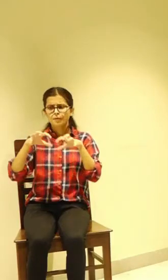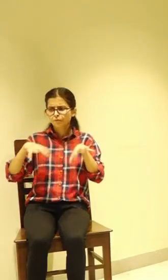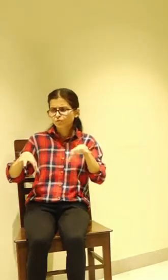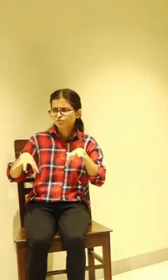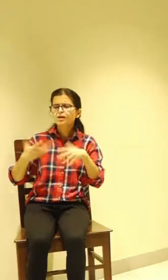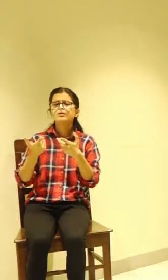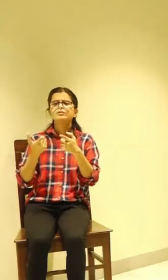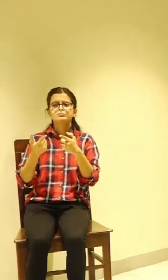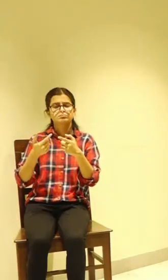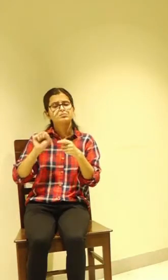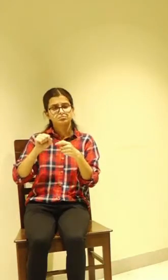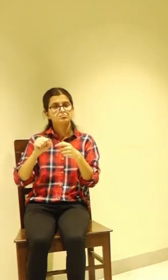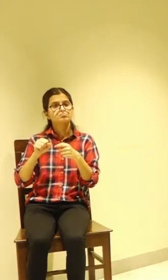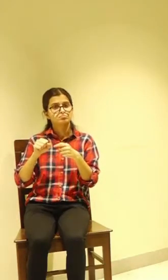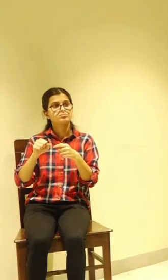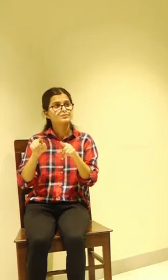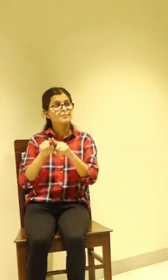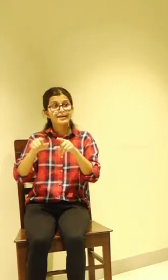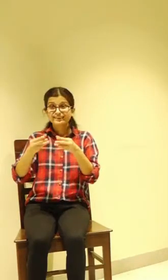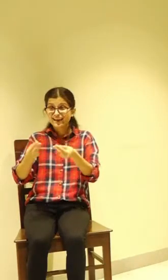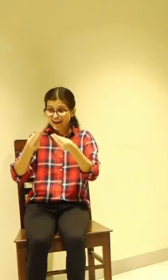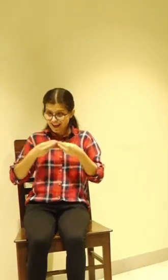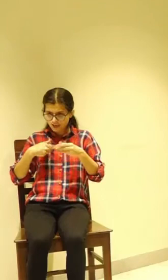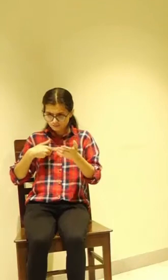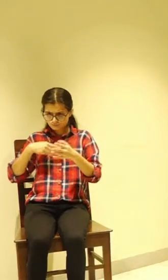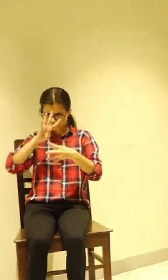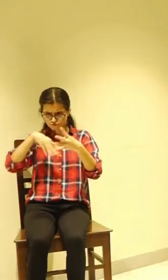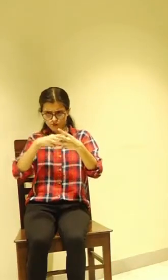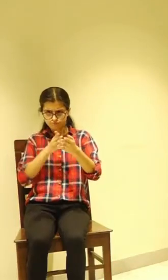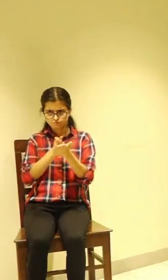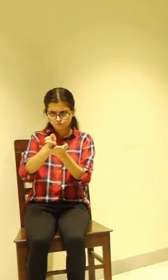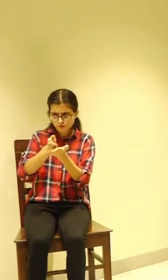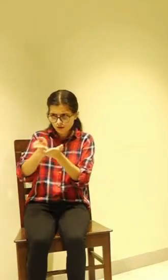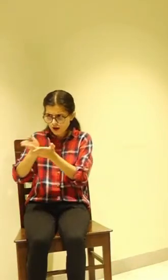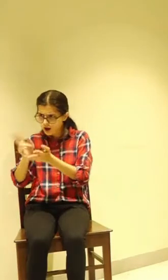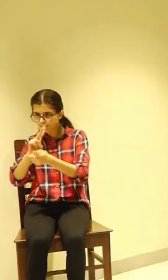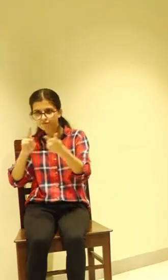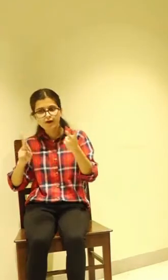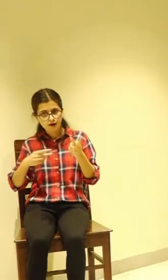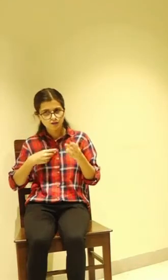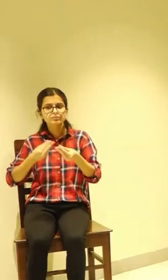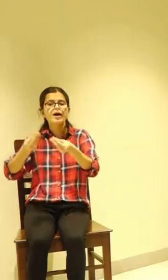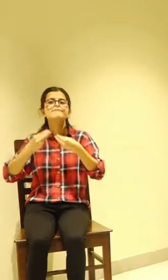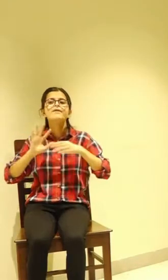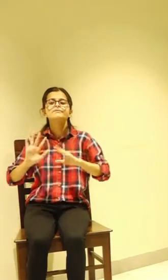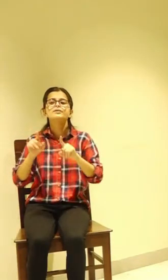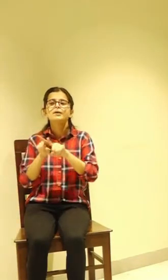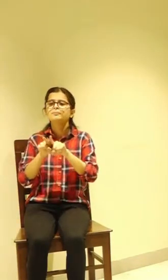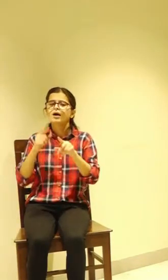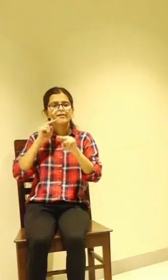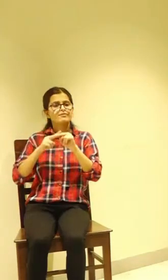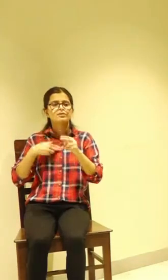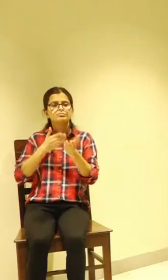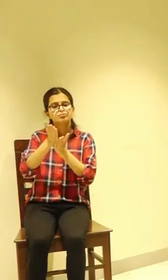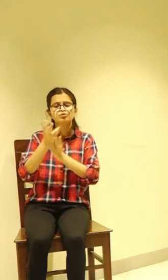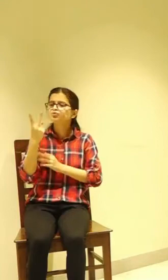because it gives us a structured way to analyze restrictions that are imposed on a fundamental right. So if you have two extremes